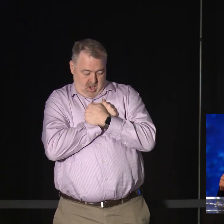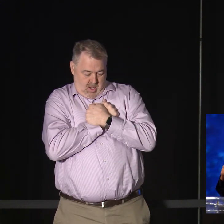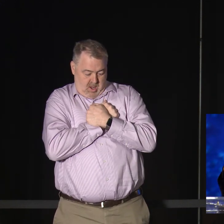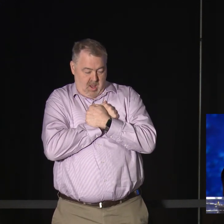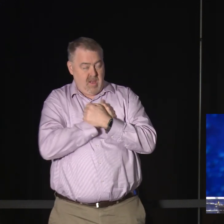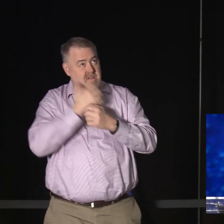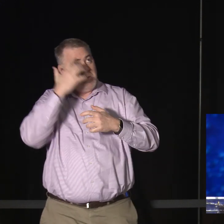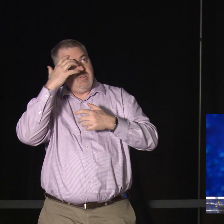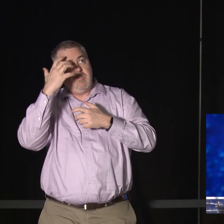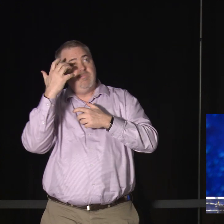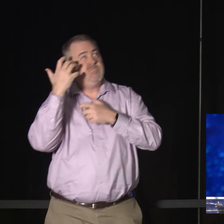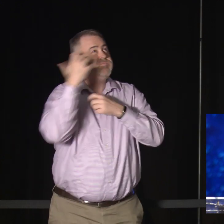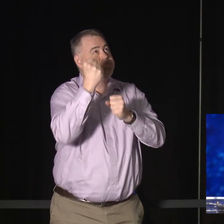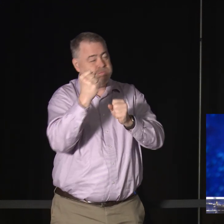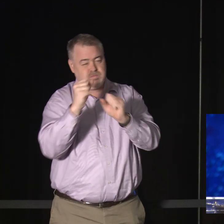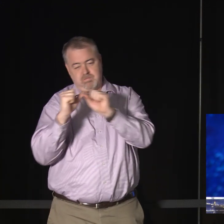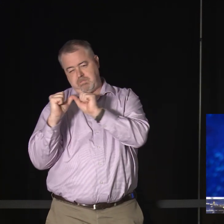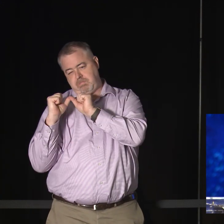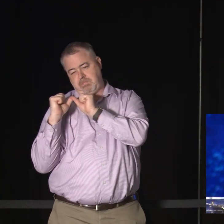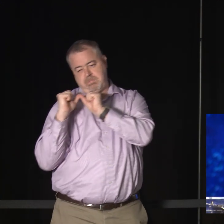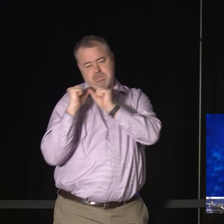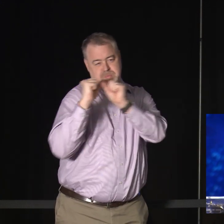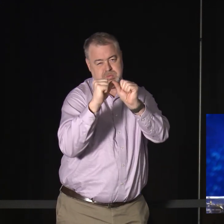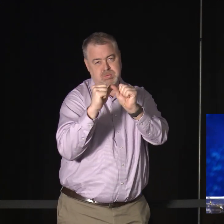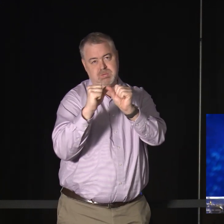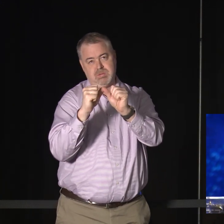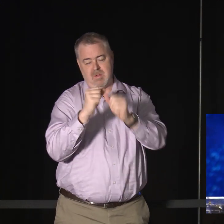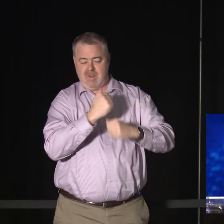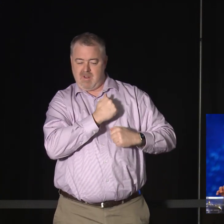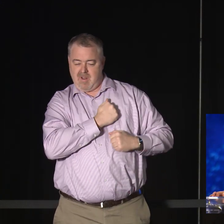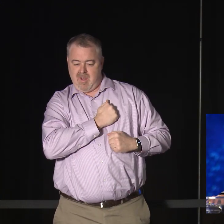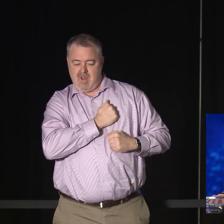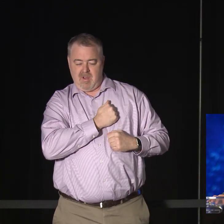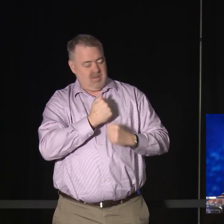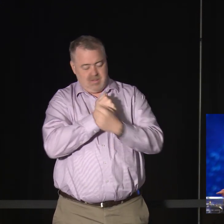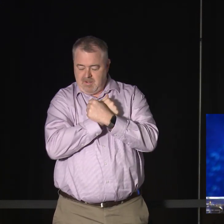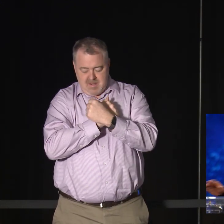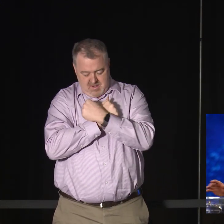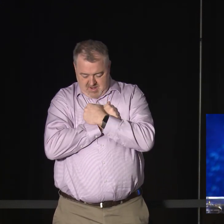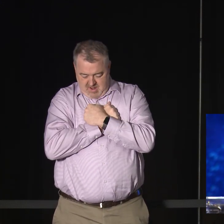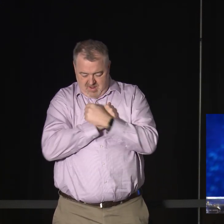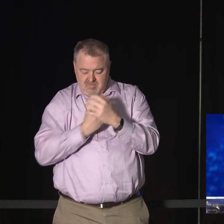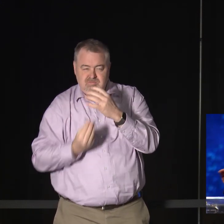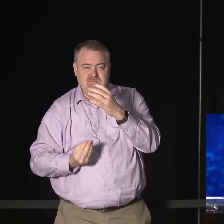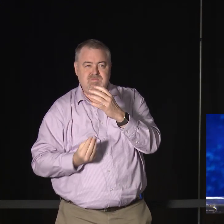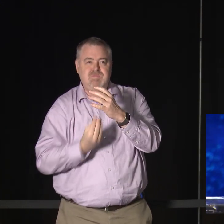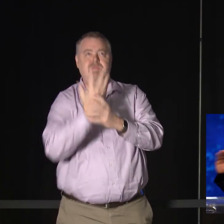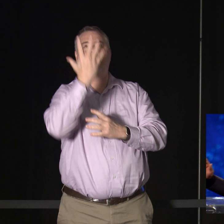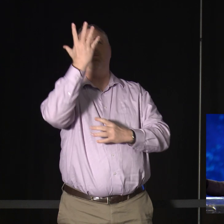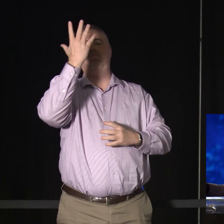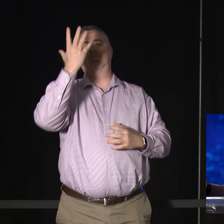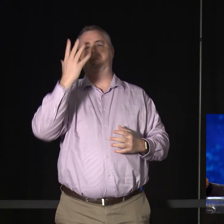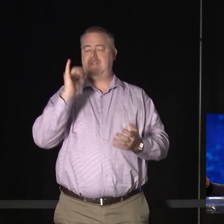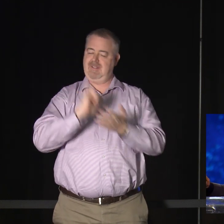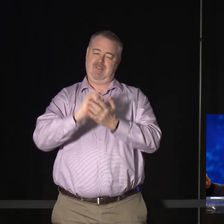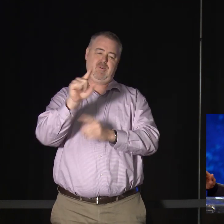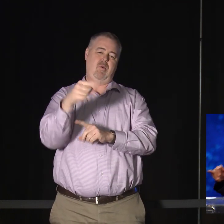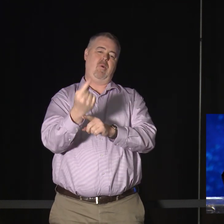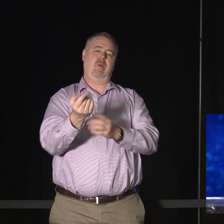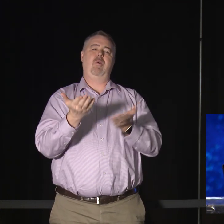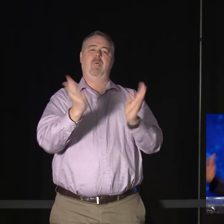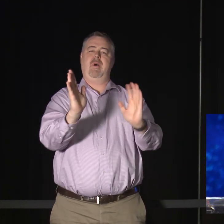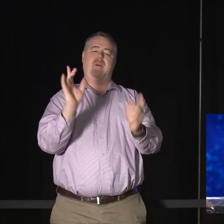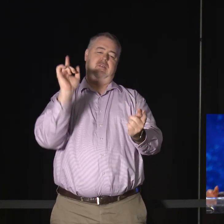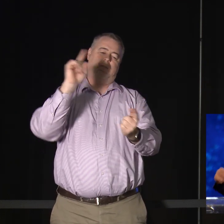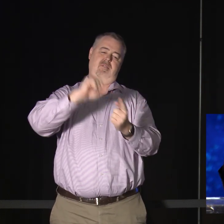Him will be more constant and our love will be quickened. My dear friends, this is the only way to last till the end,